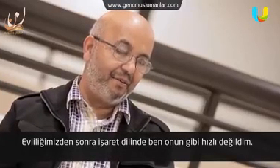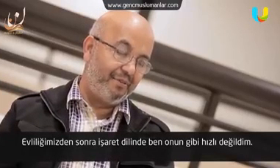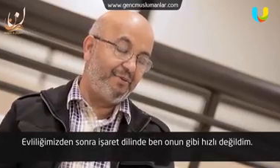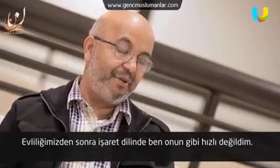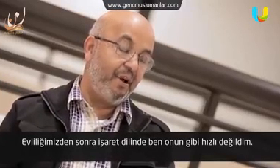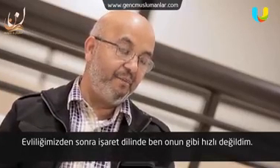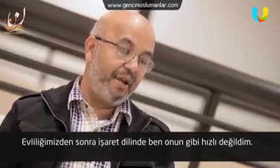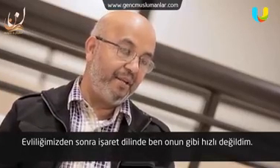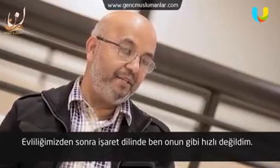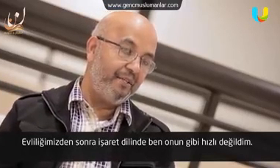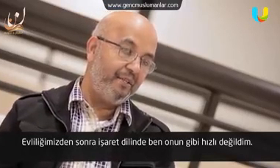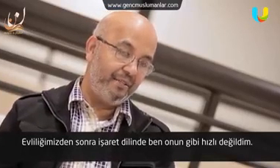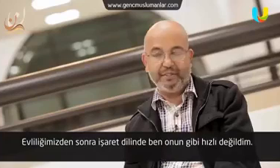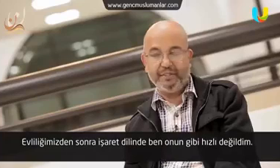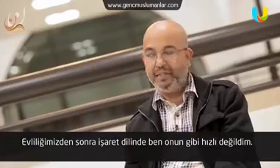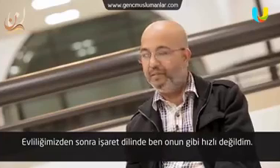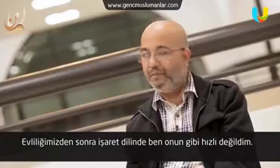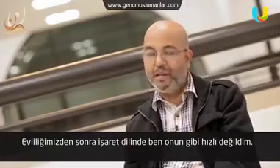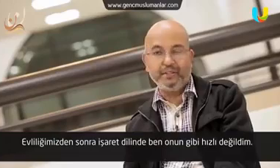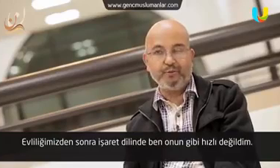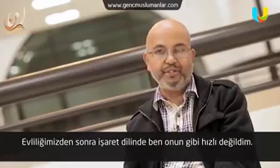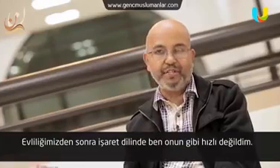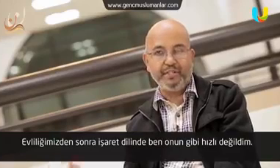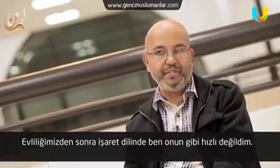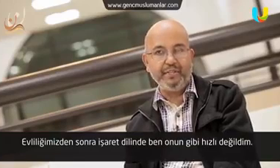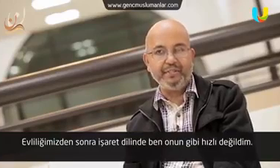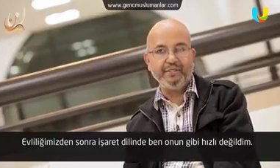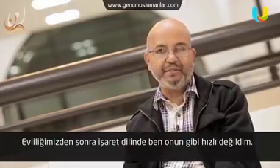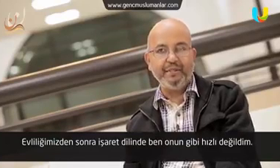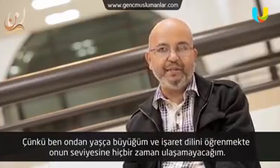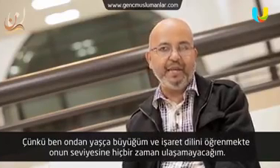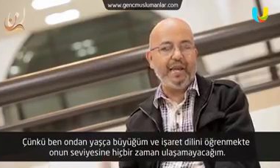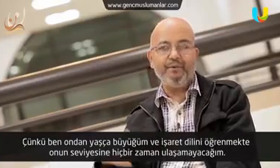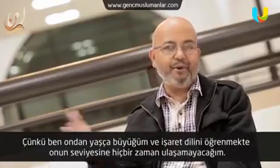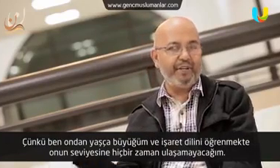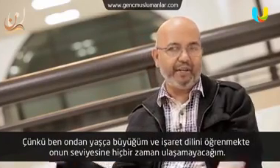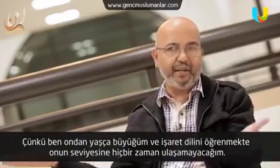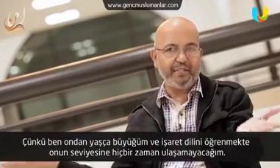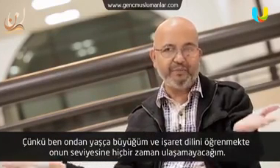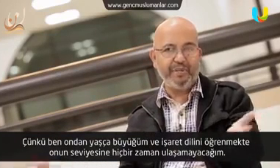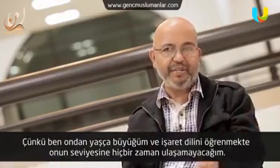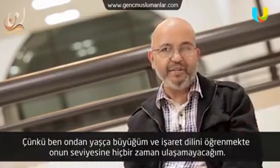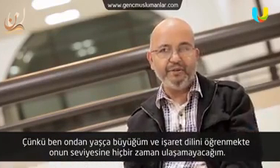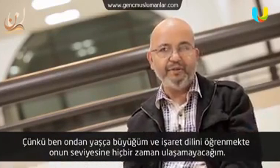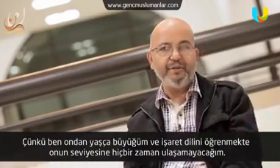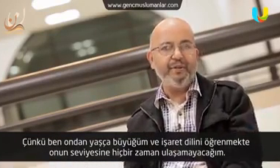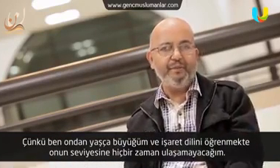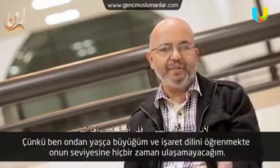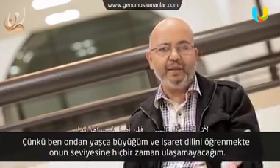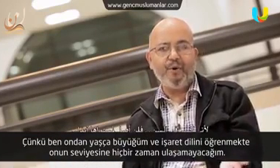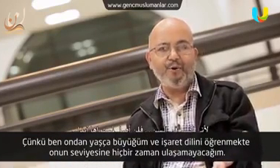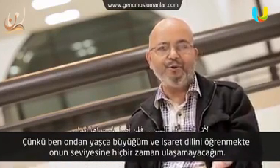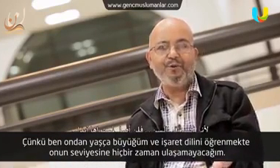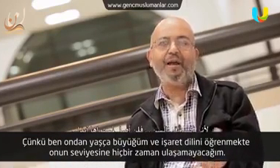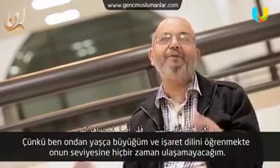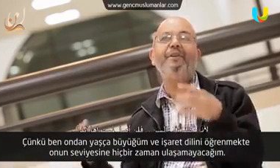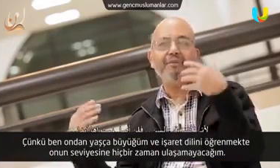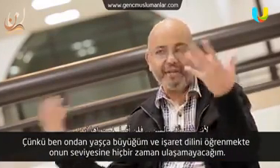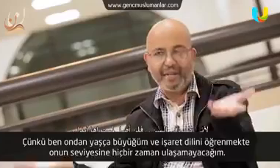after we got married, still for the last 28 years, I'm not at her speed, because I'm old, I'll never catch